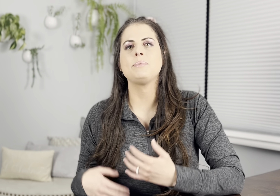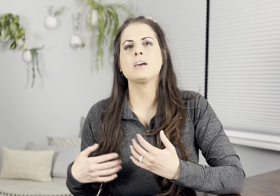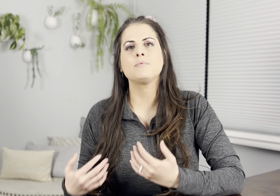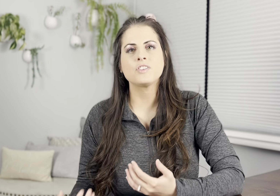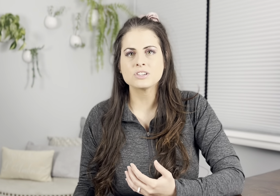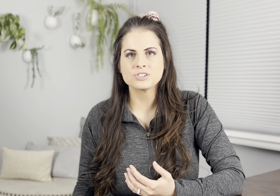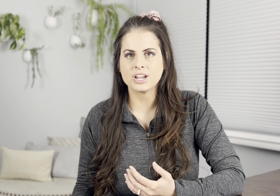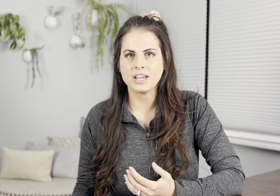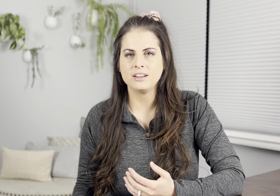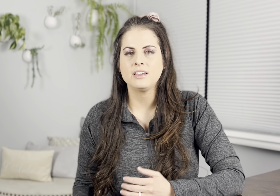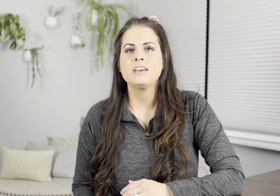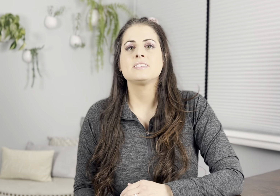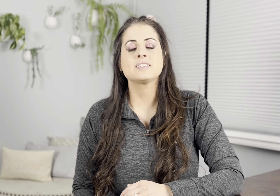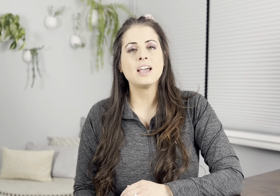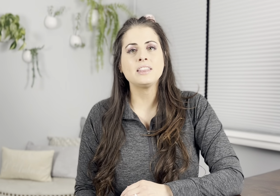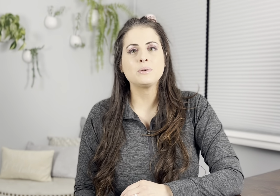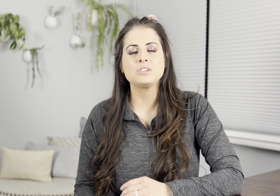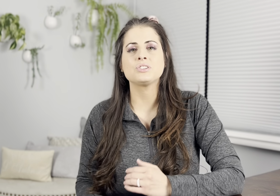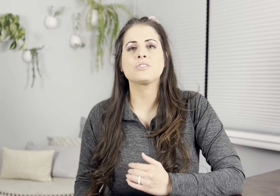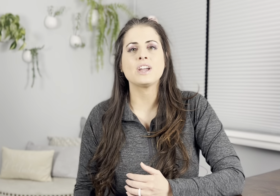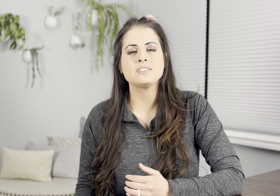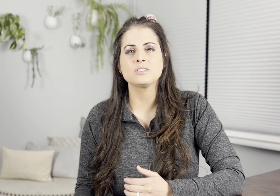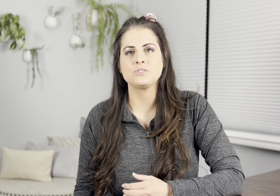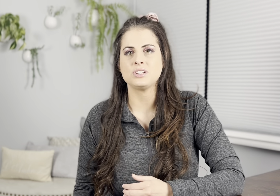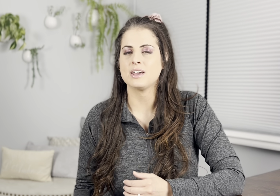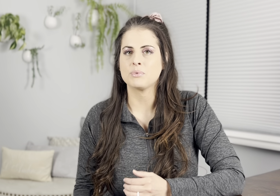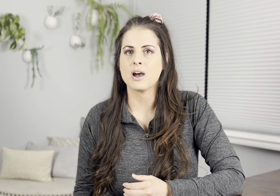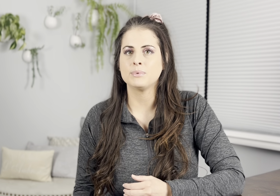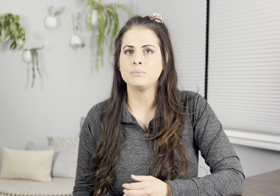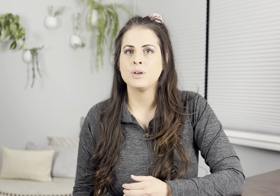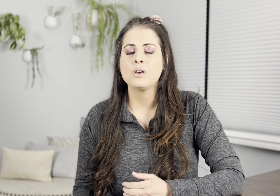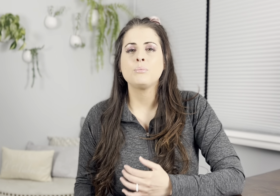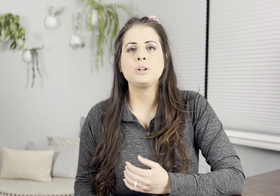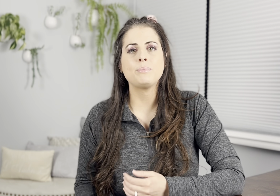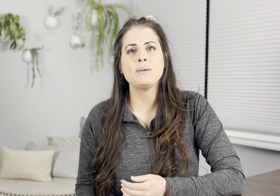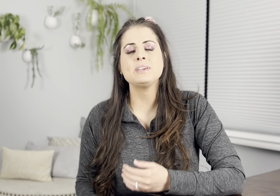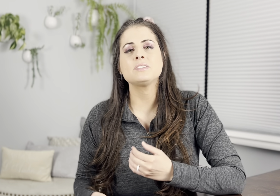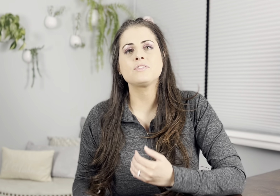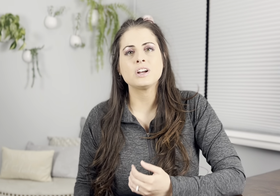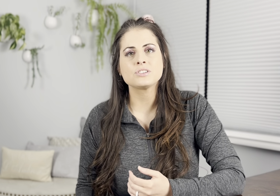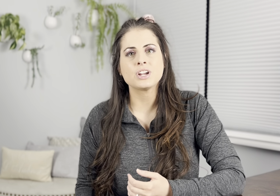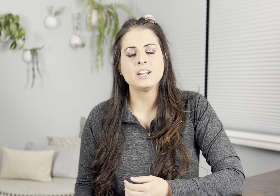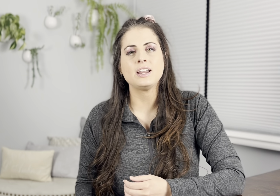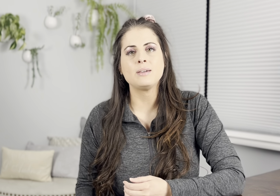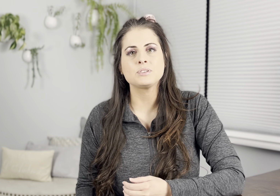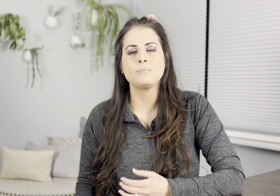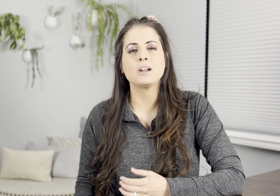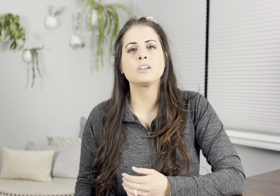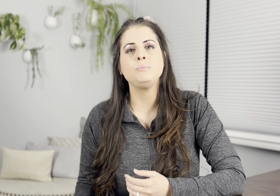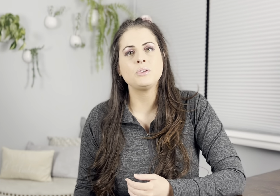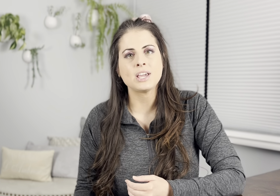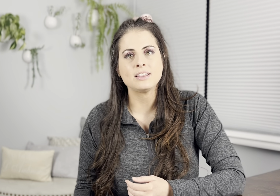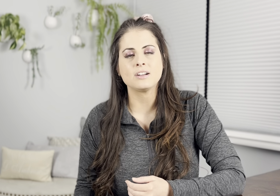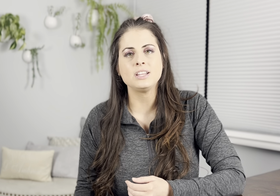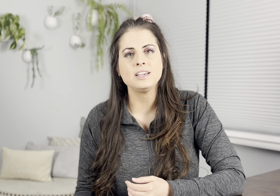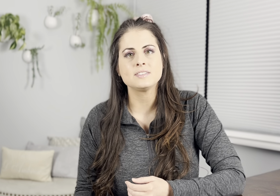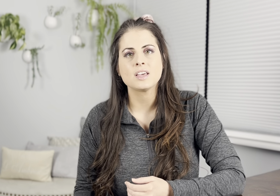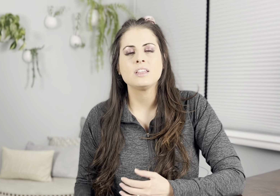become frustrated. Sign language is a great solution to that problem. When your baby isn't frustrated and able to better communicate their needs, there's